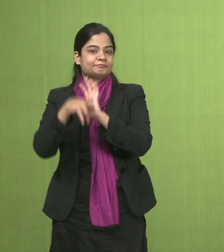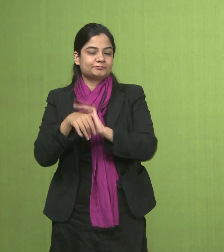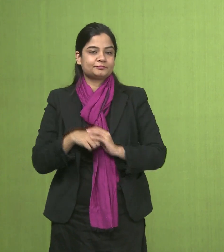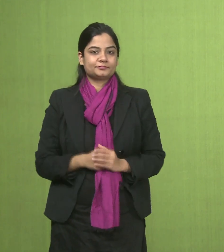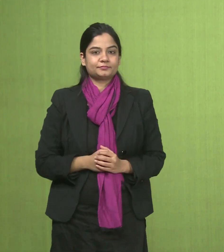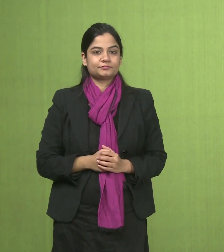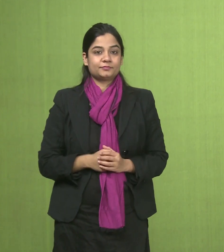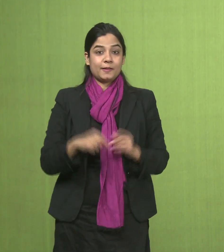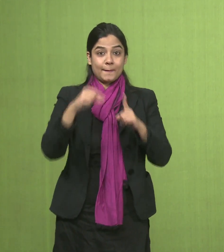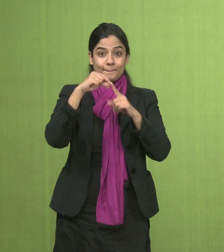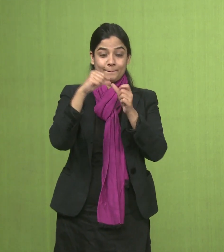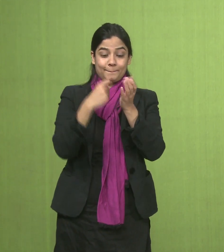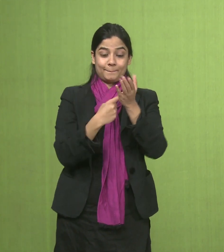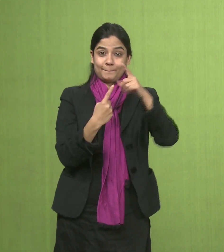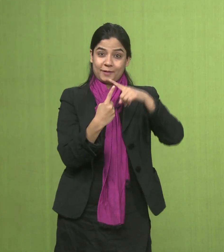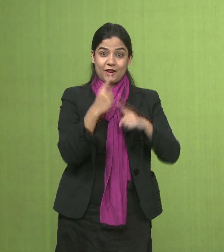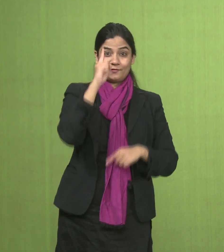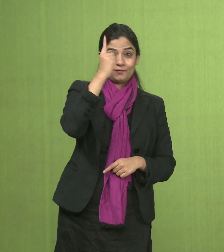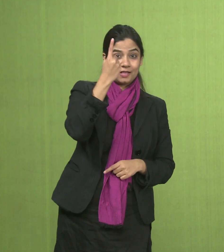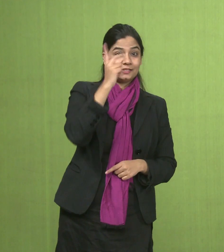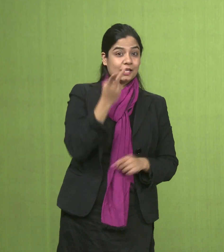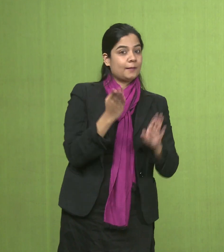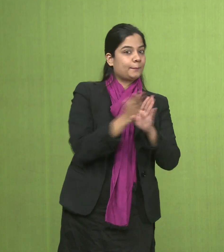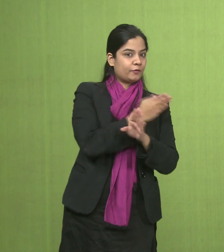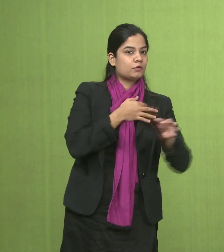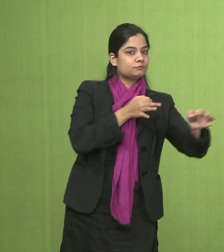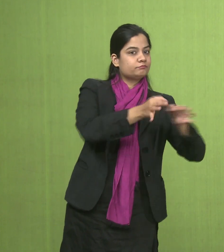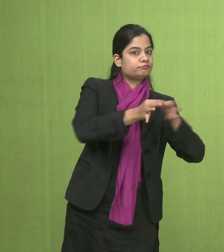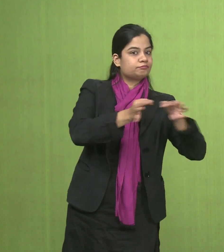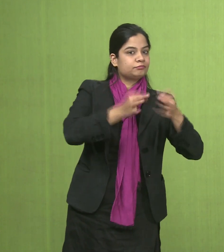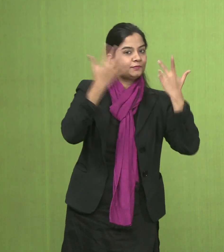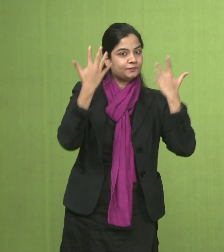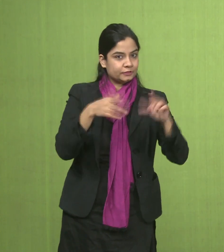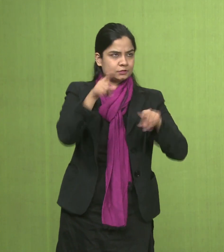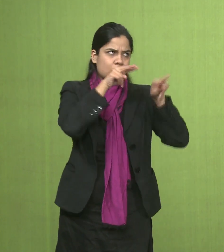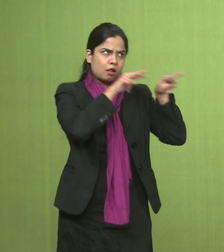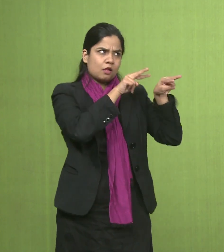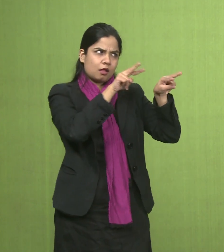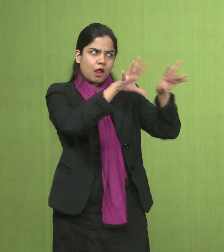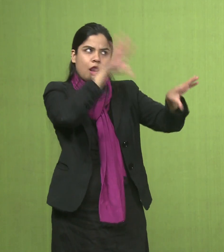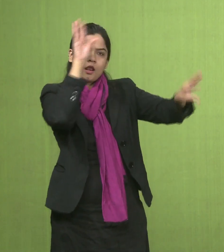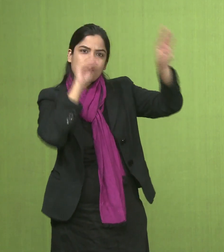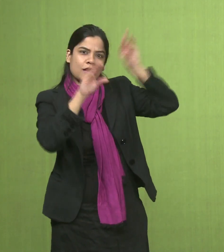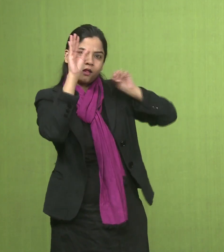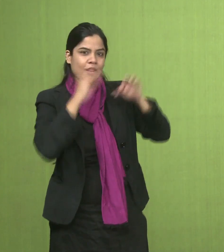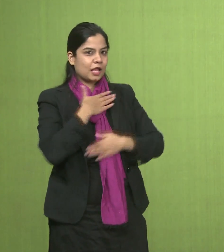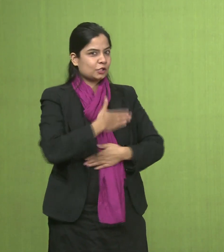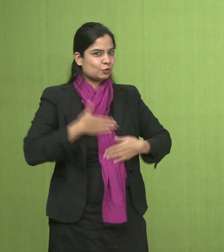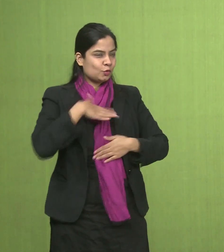We have discussed about it. Part 1 and Part 2 has been discussed in this chapter. Watch those